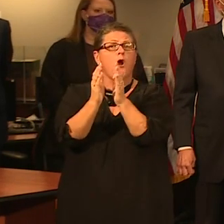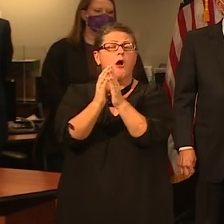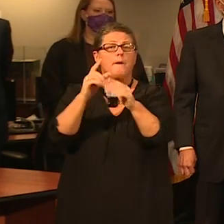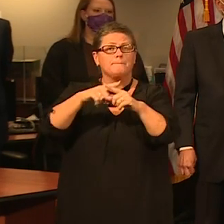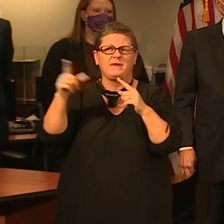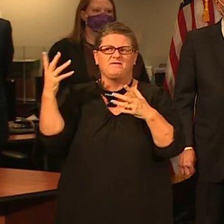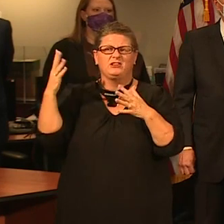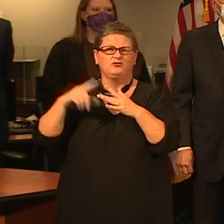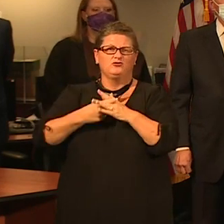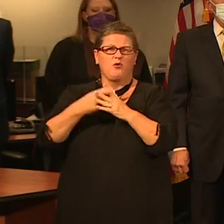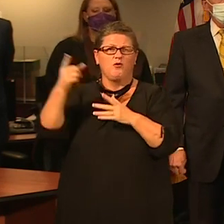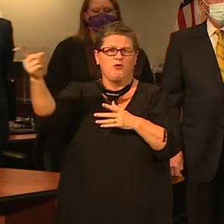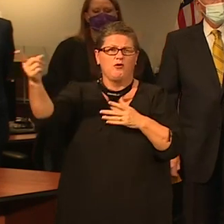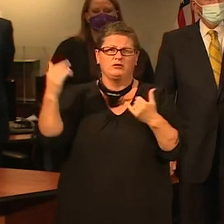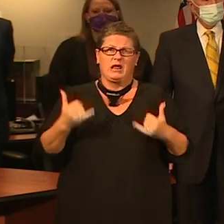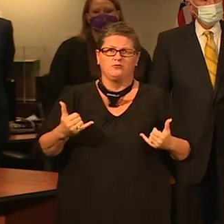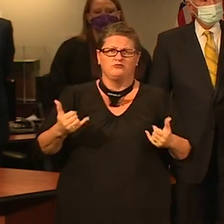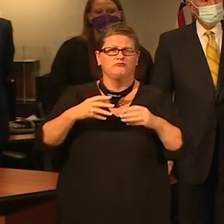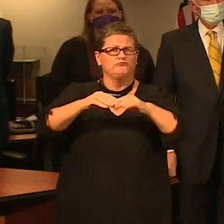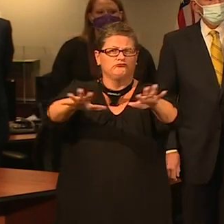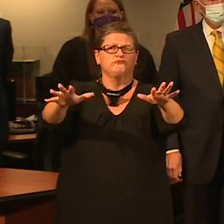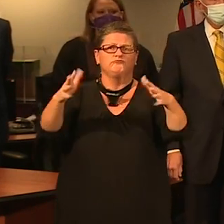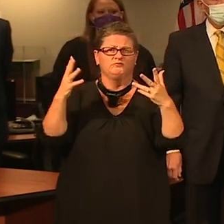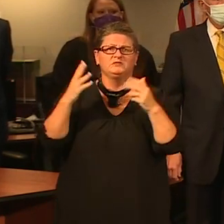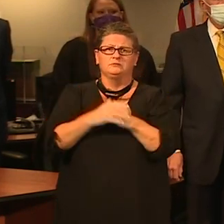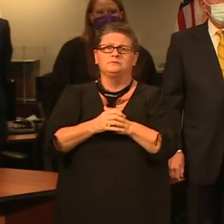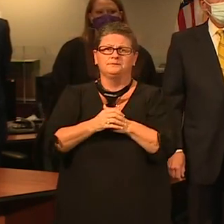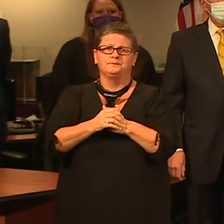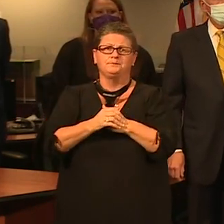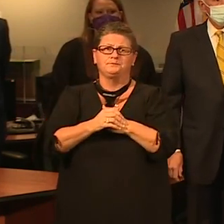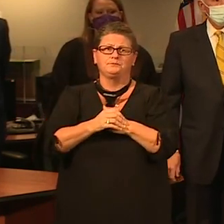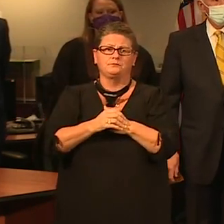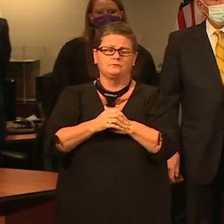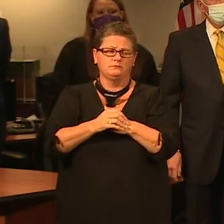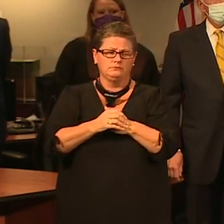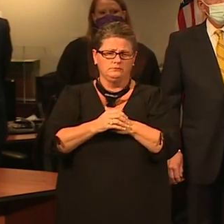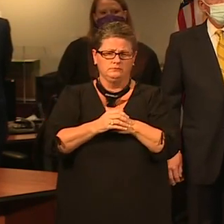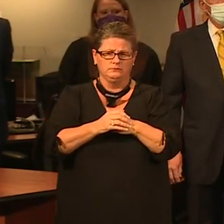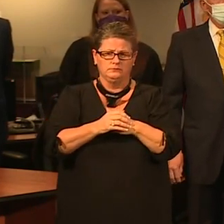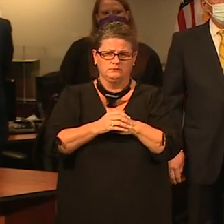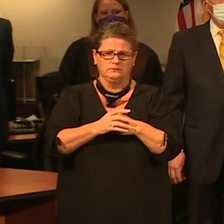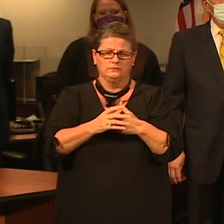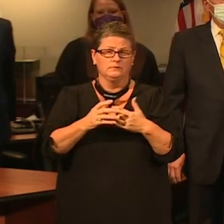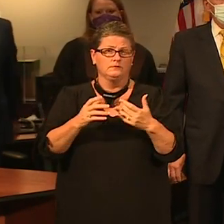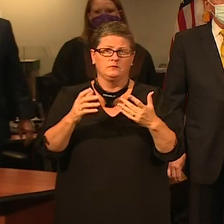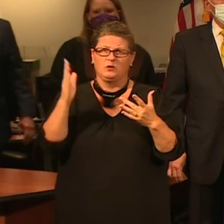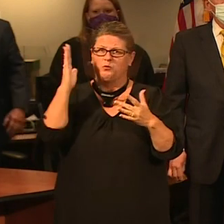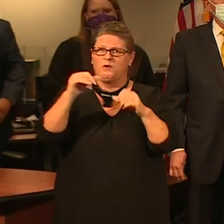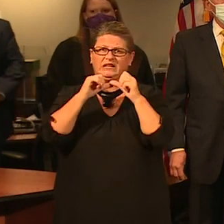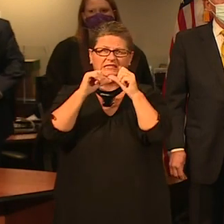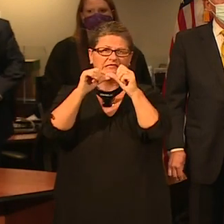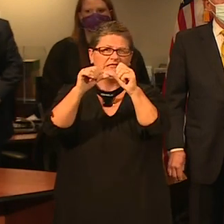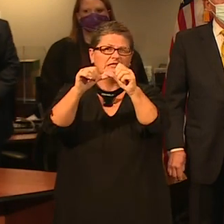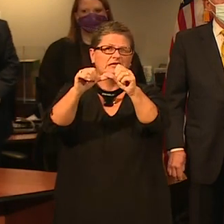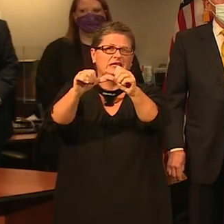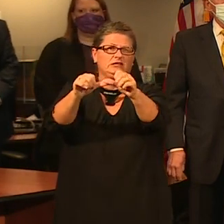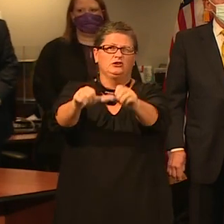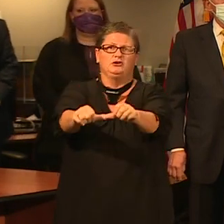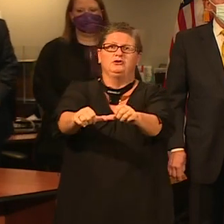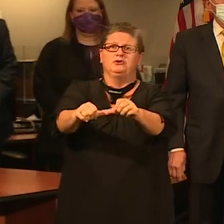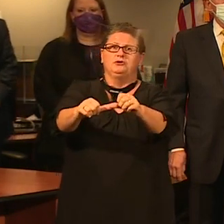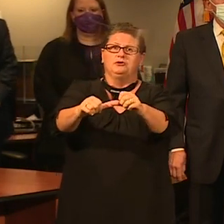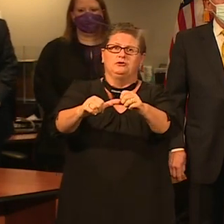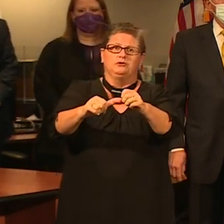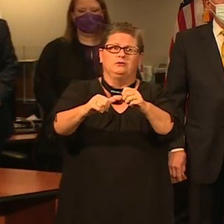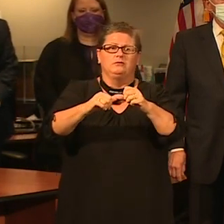event, but we are rolling that out as we speak. And so it'll be, until it's statewide, it'll be a few days, few weeks until